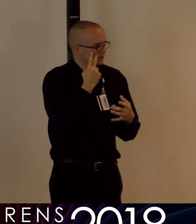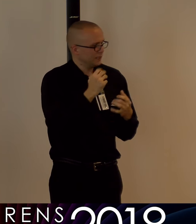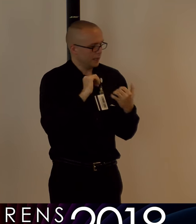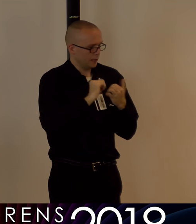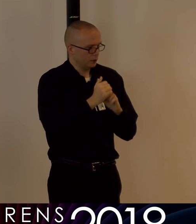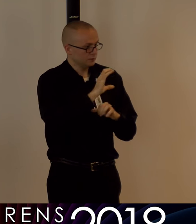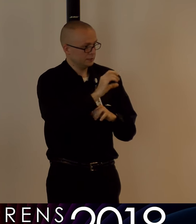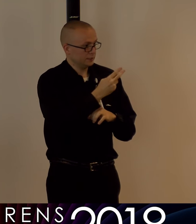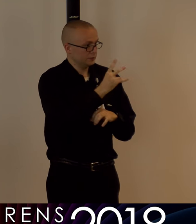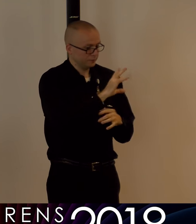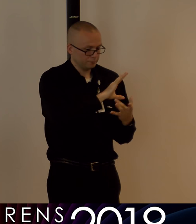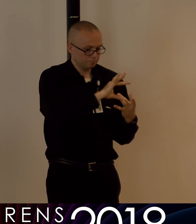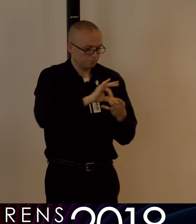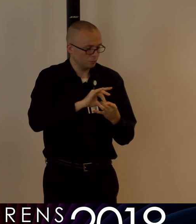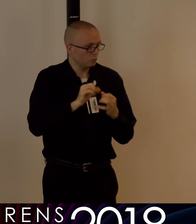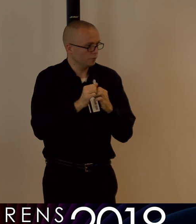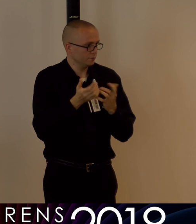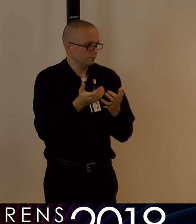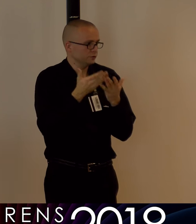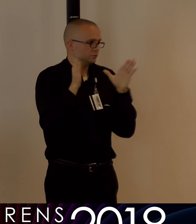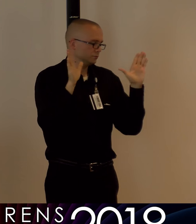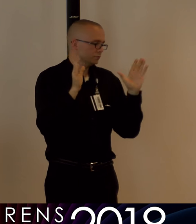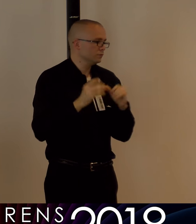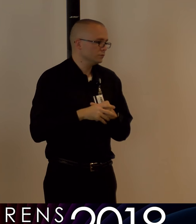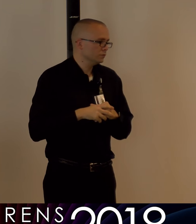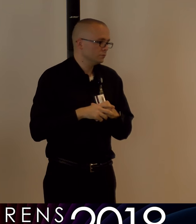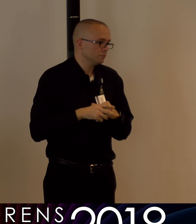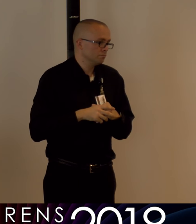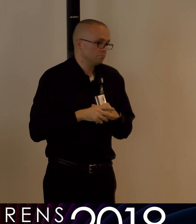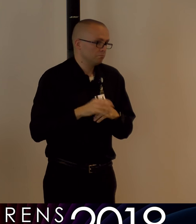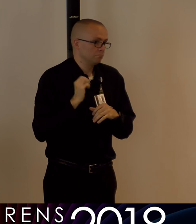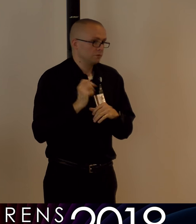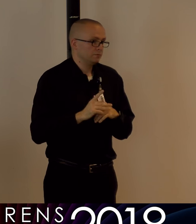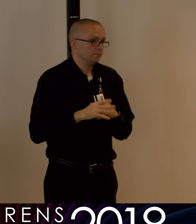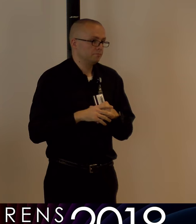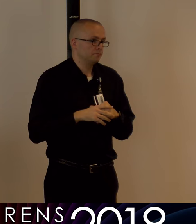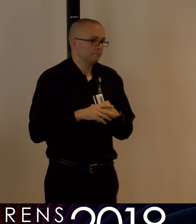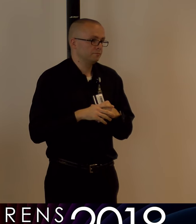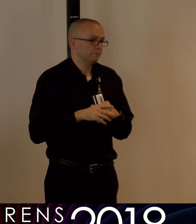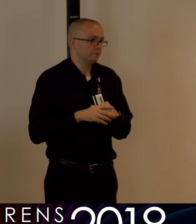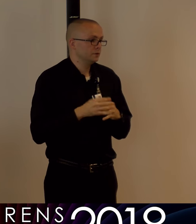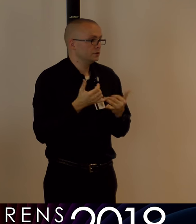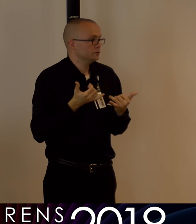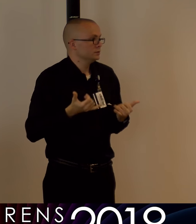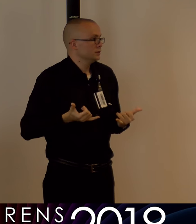other proteins in general. Okay, now,